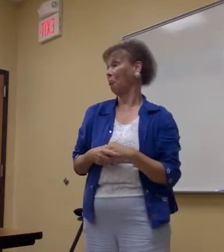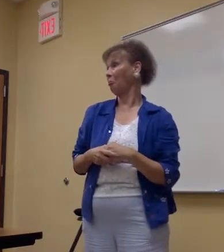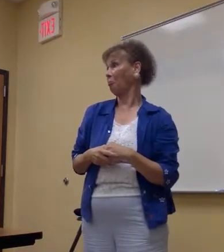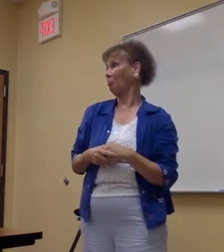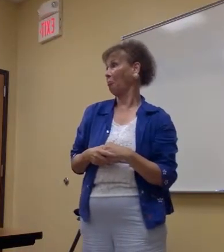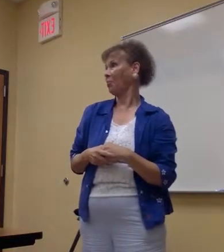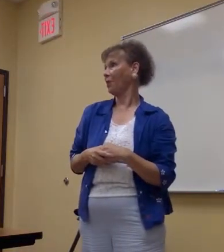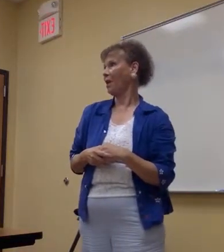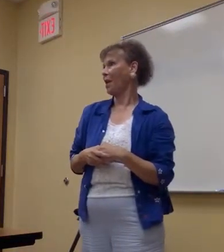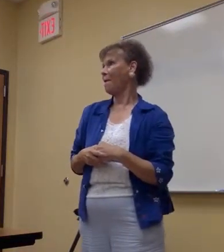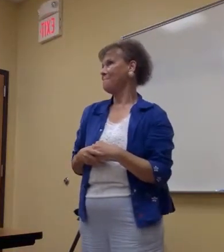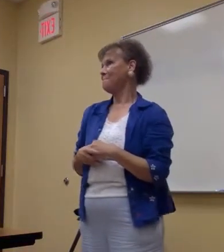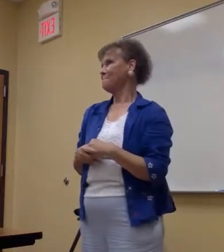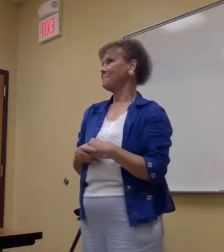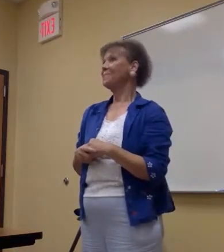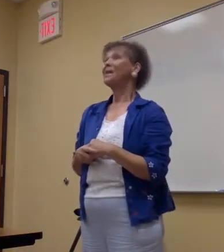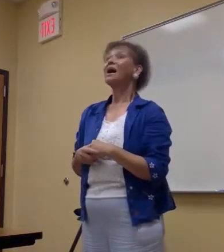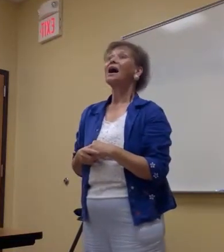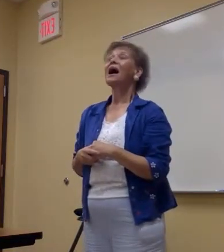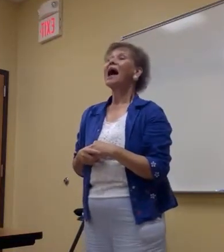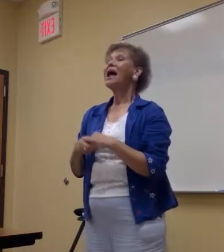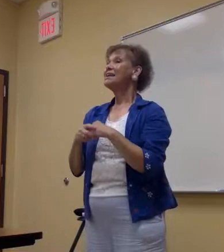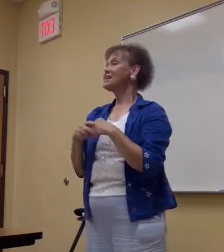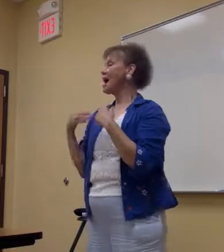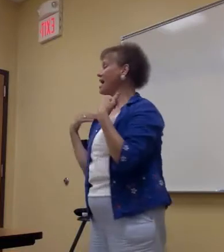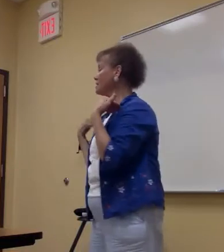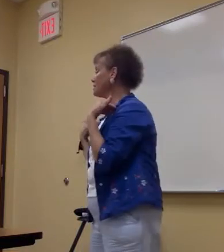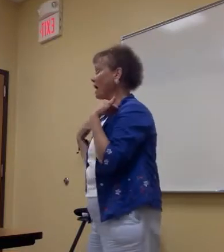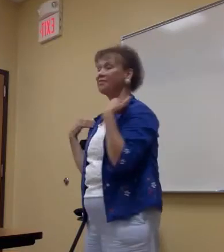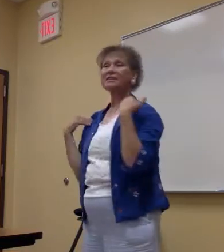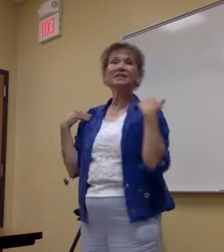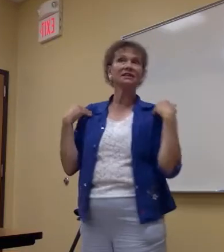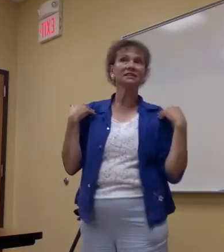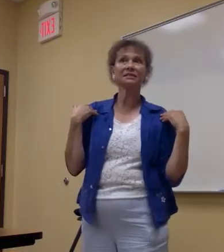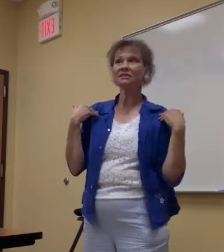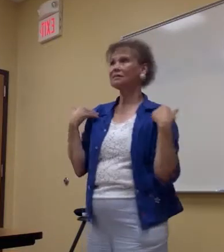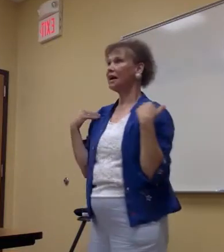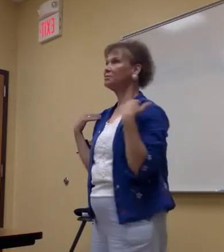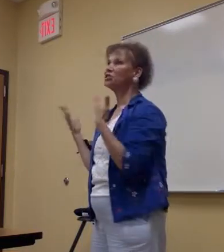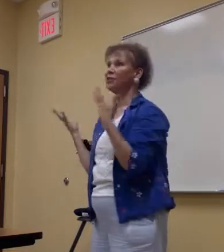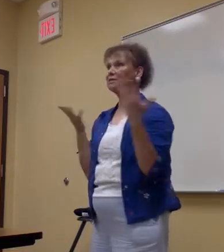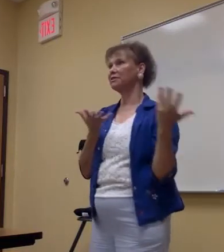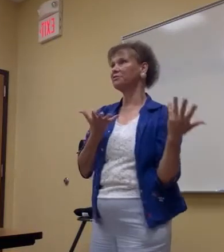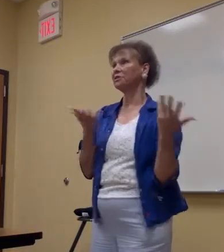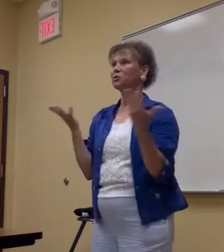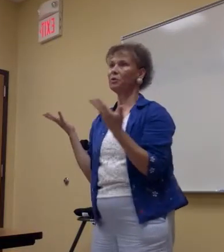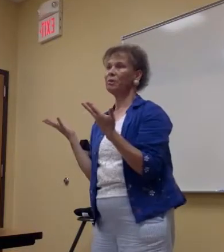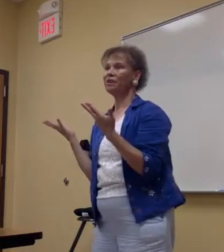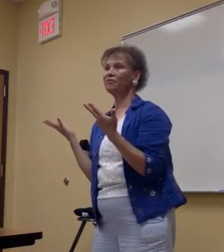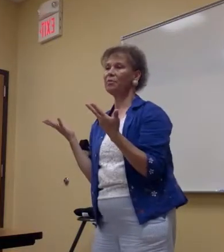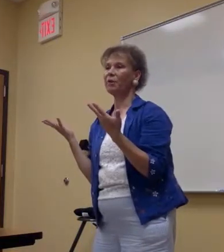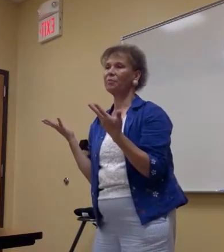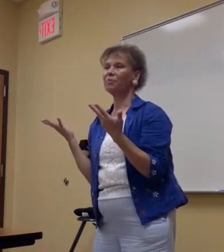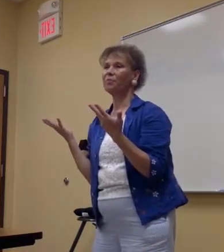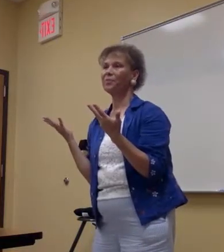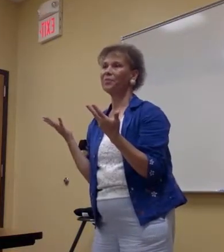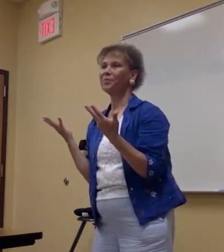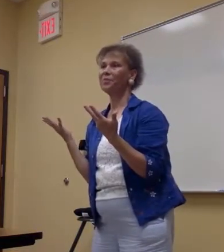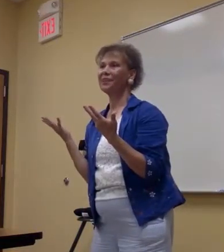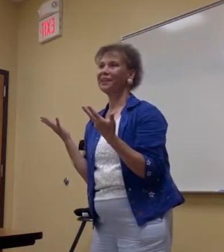Your body position. Not this. I'm just showing difference between male and female. It's going to be where that